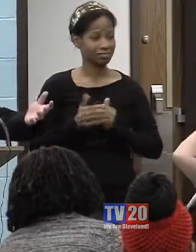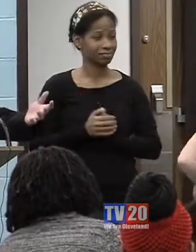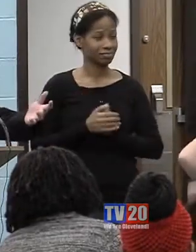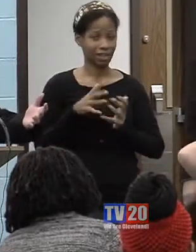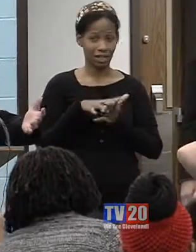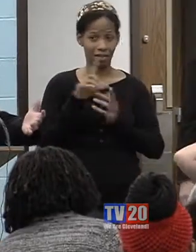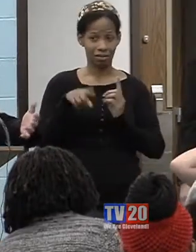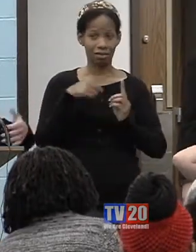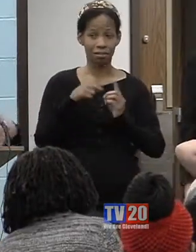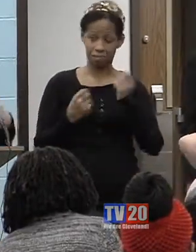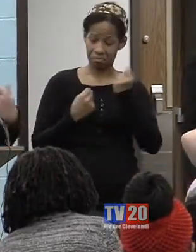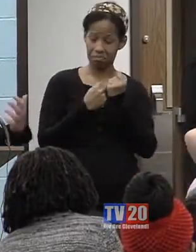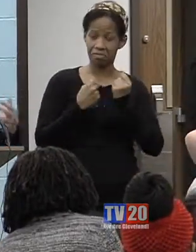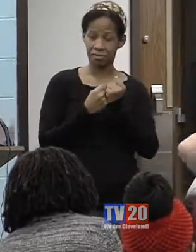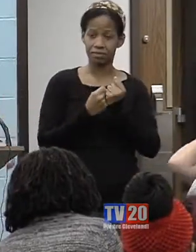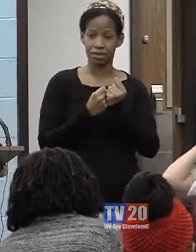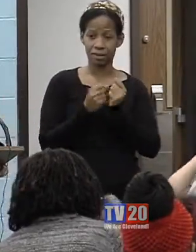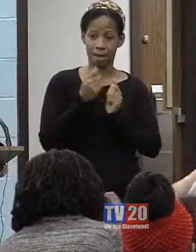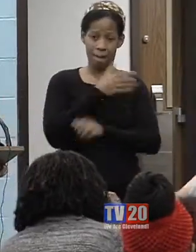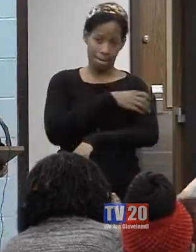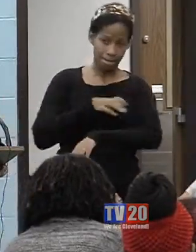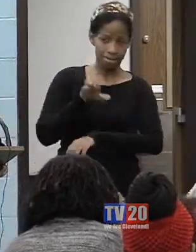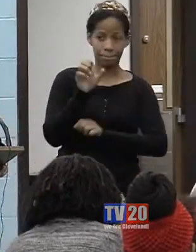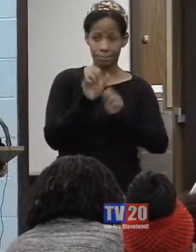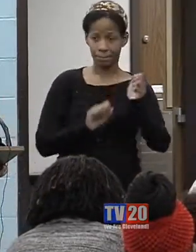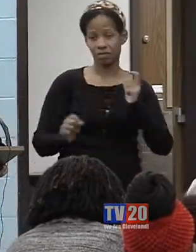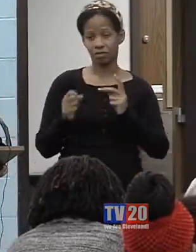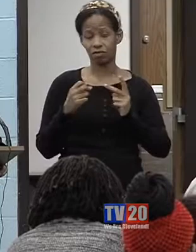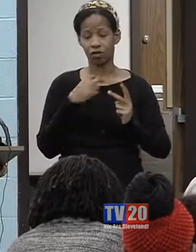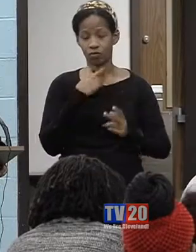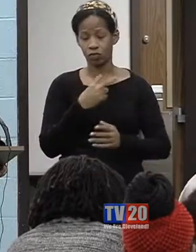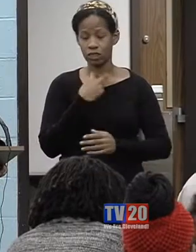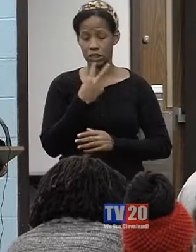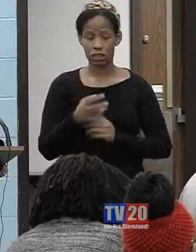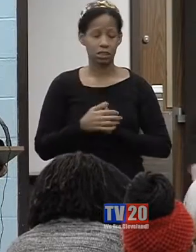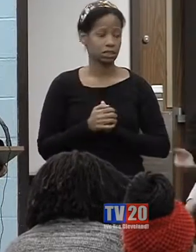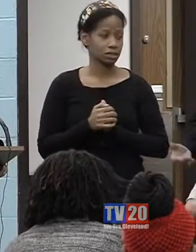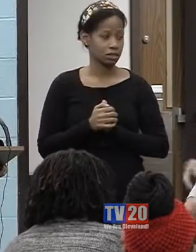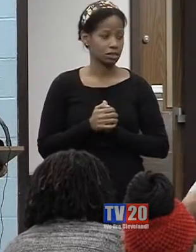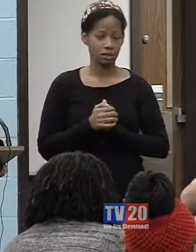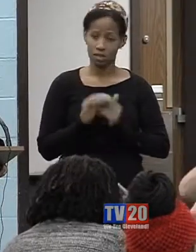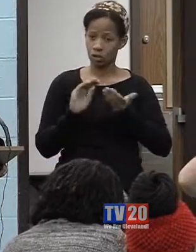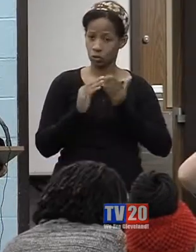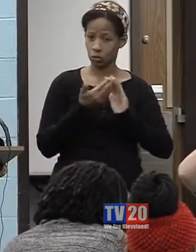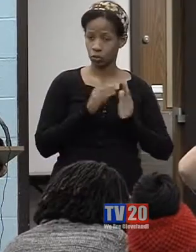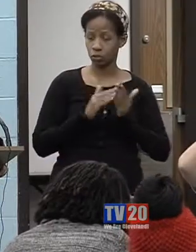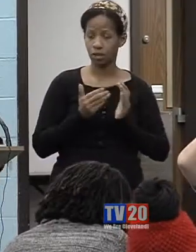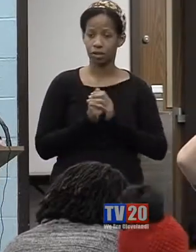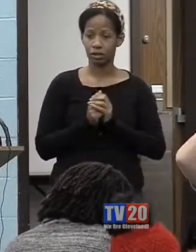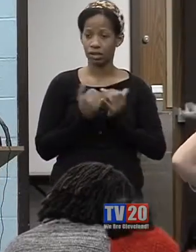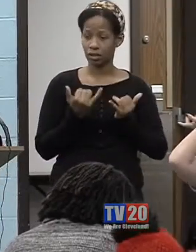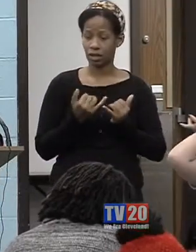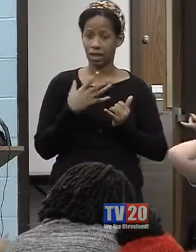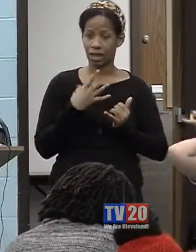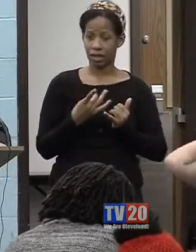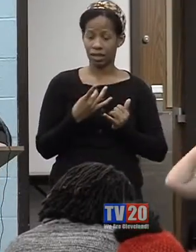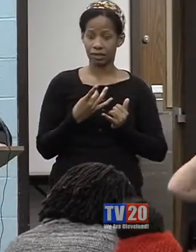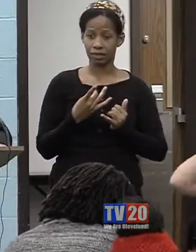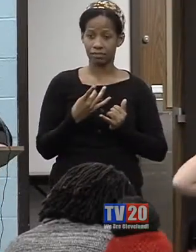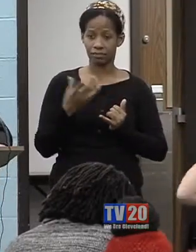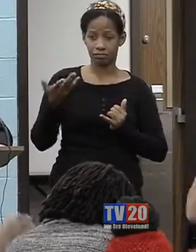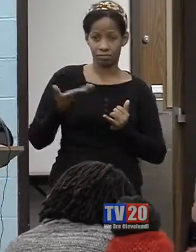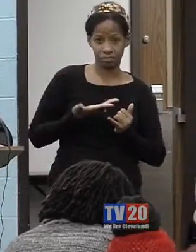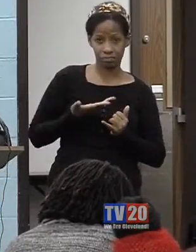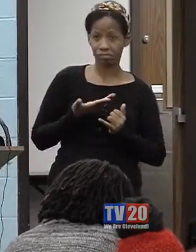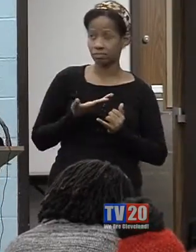learned a lot about advocacy and the power of each of our voices in our community. And at this point, I'd like to